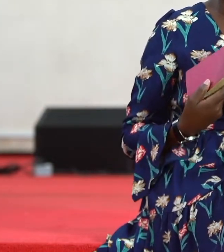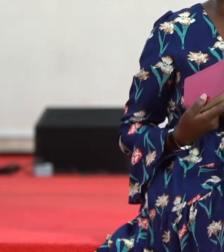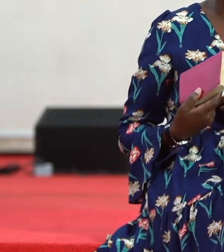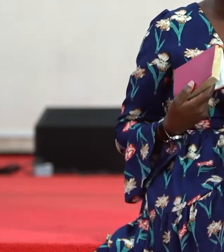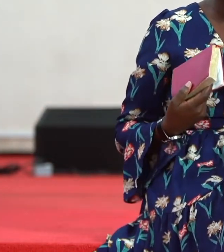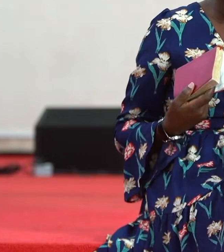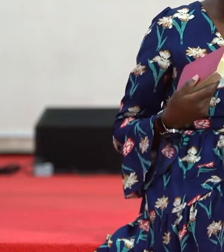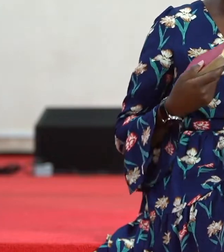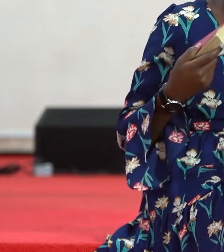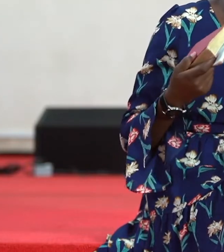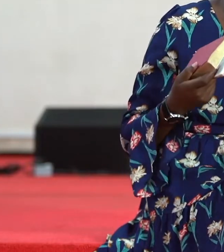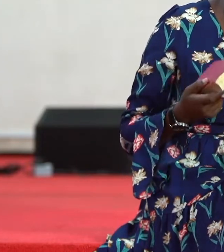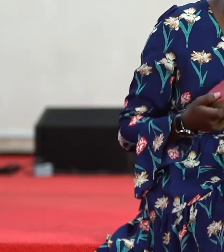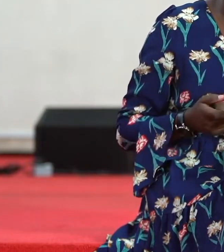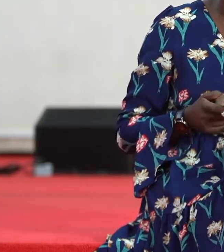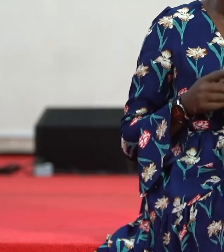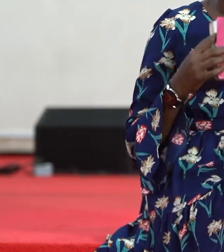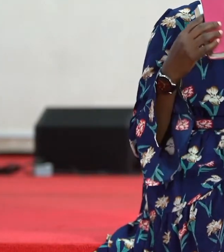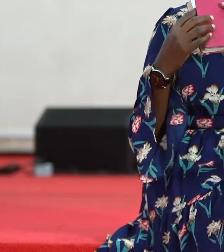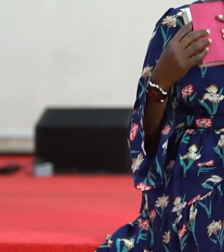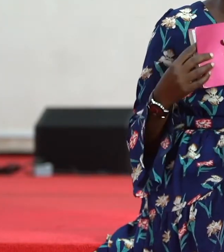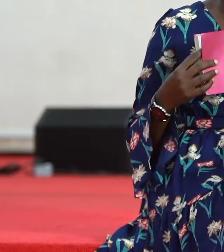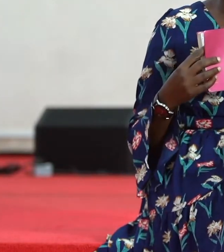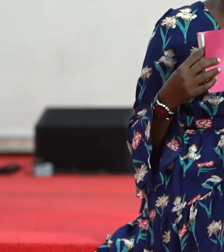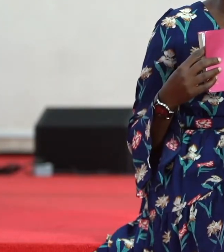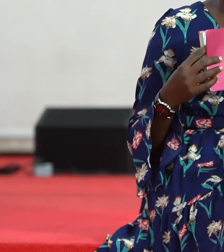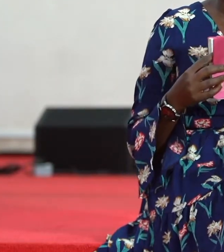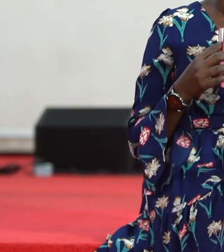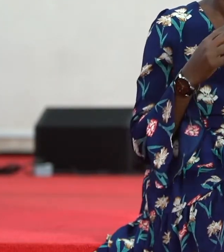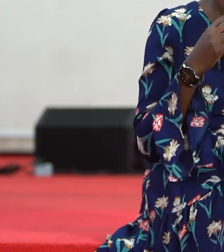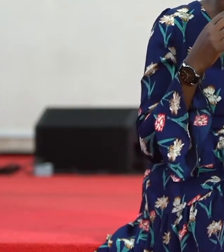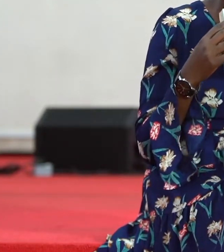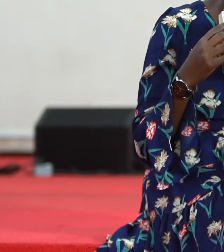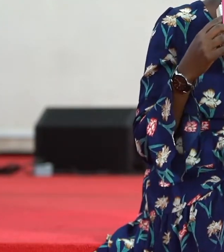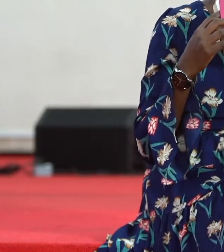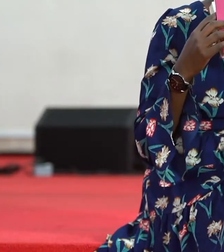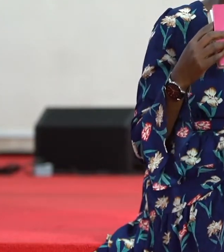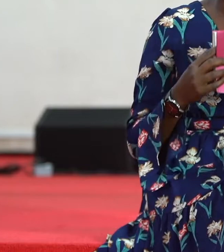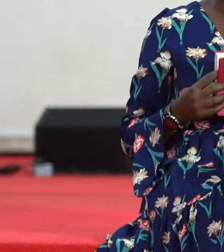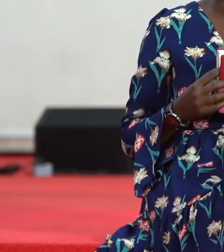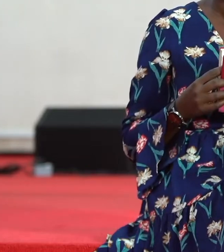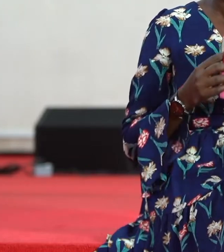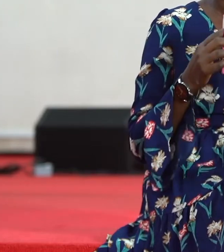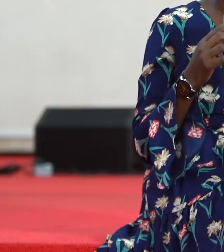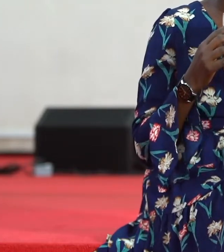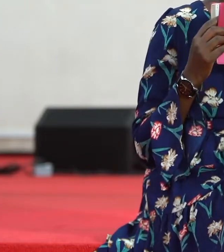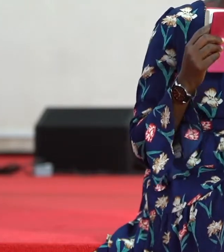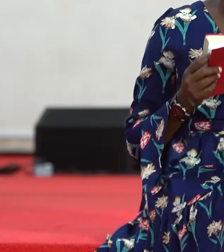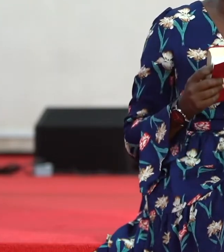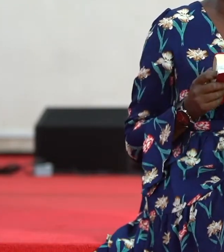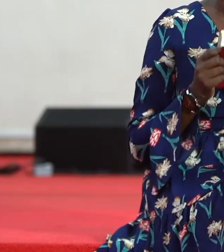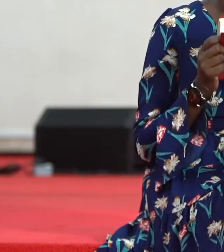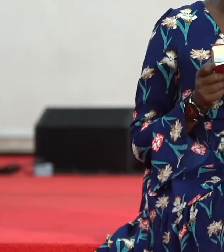for our lives. So boys and girls, having a Bible is a blessing from God, because